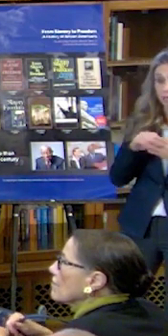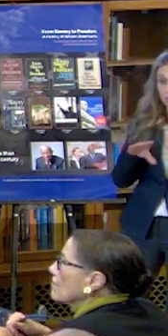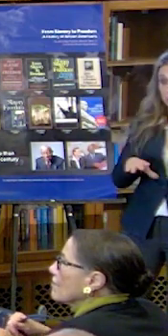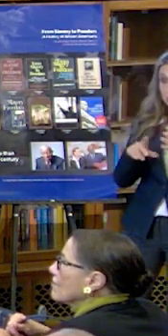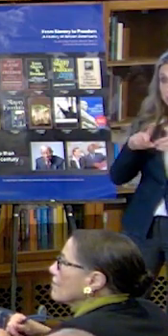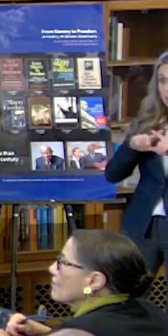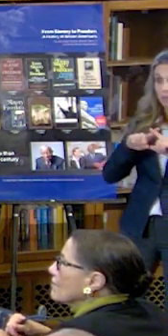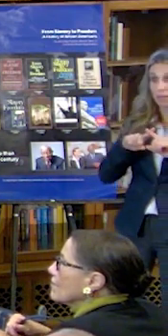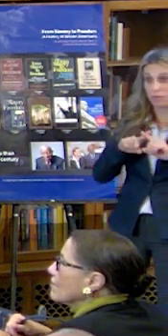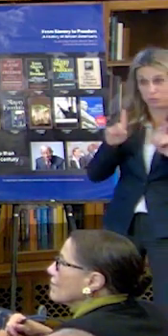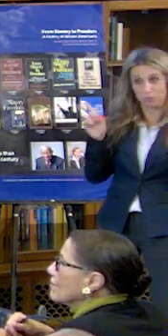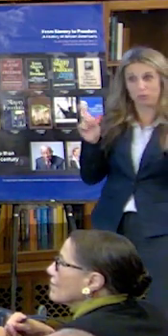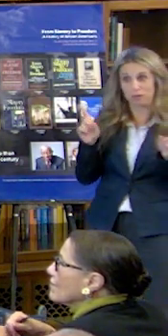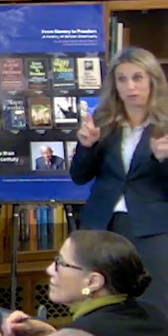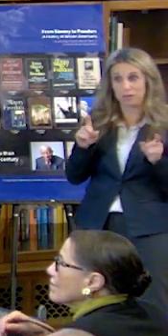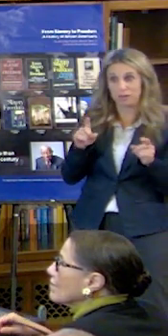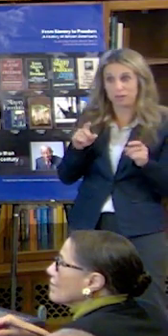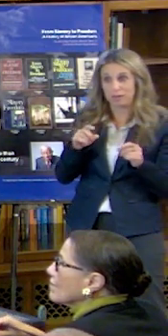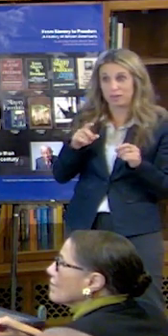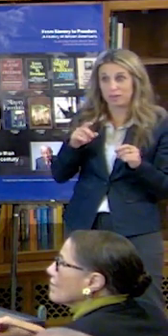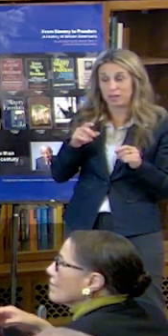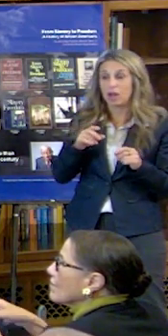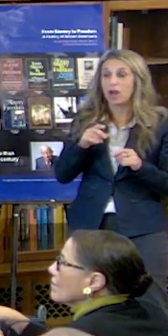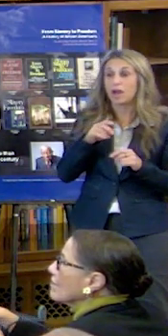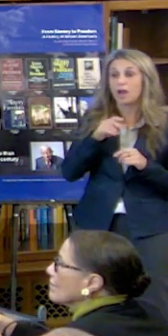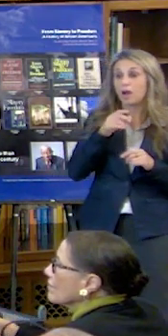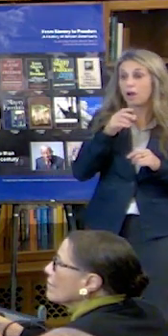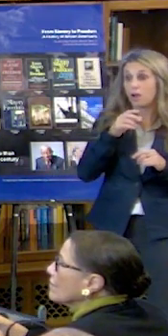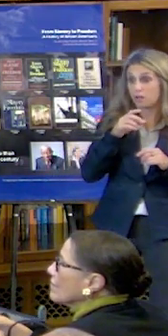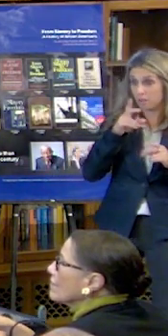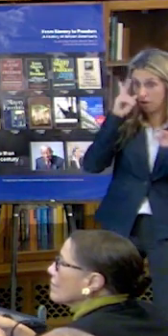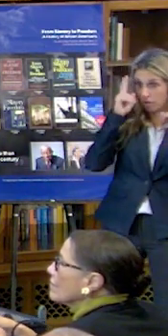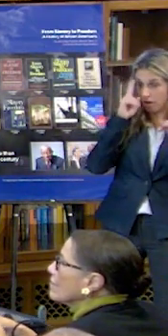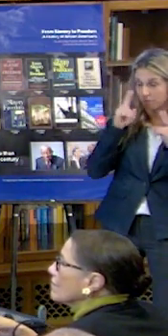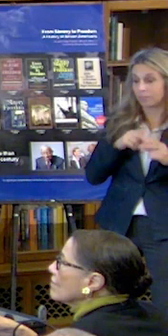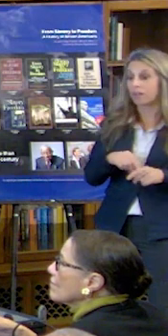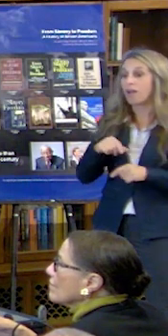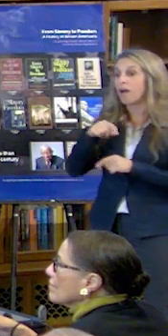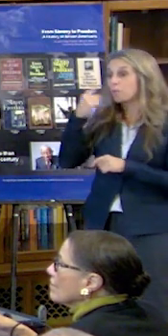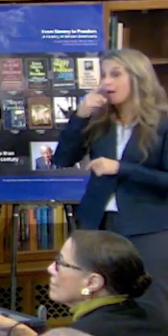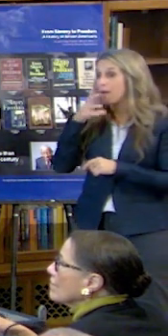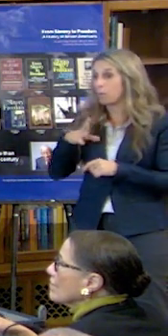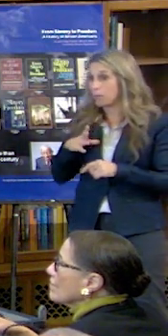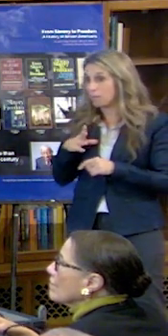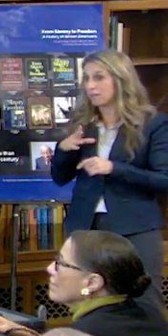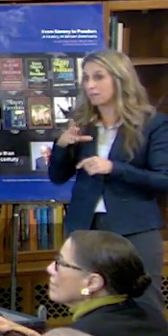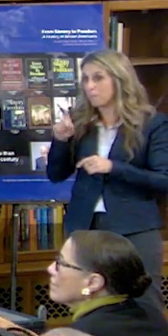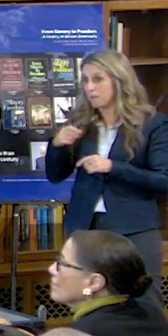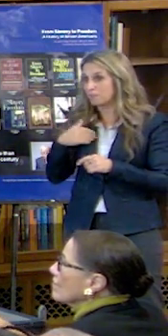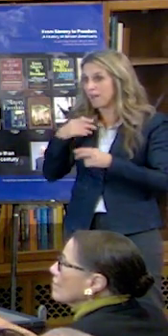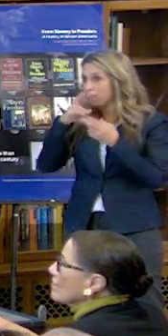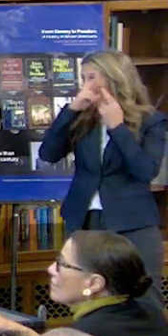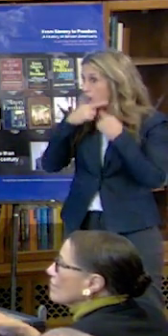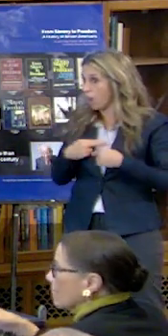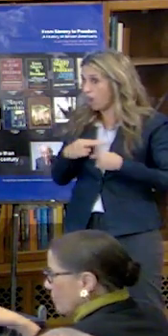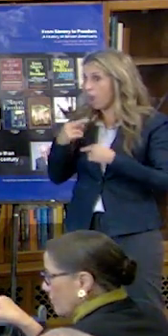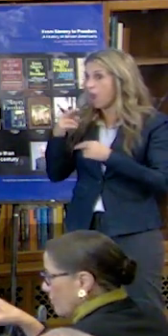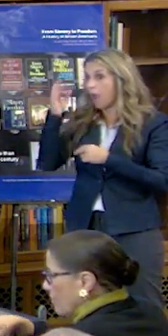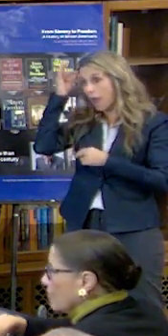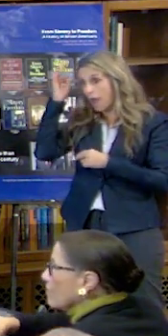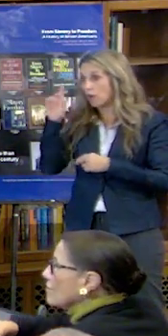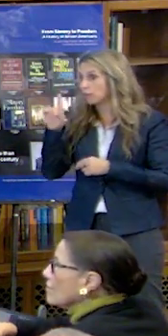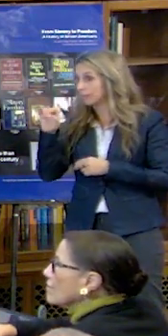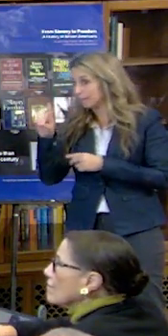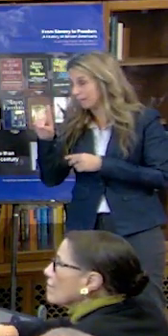haircut black women students have to get their hair de and and very often you had to go off campus in that